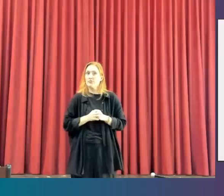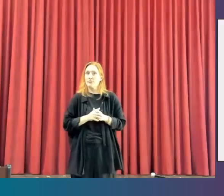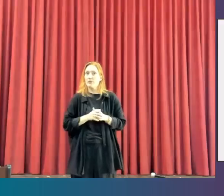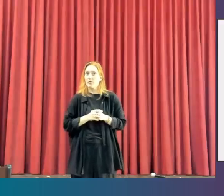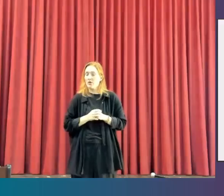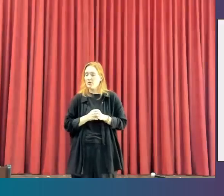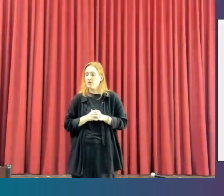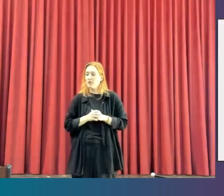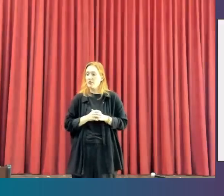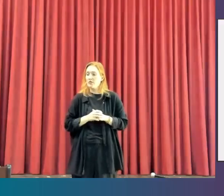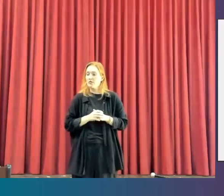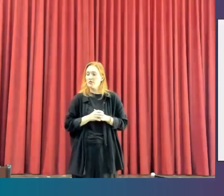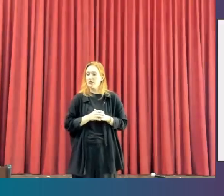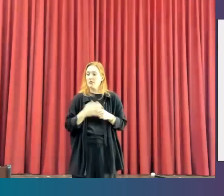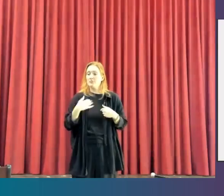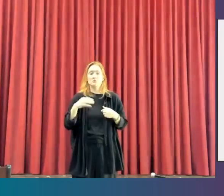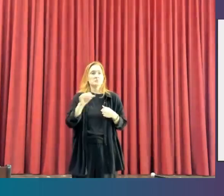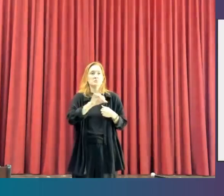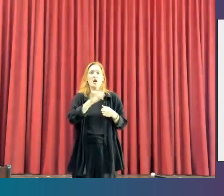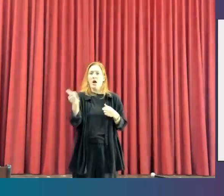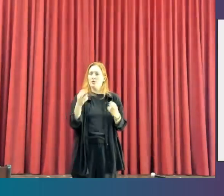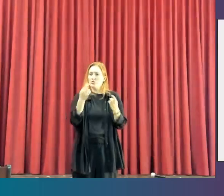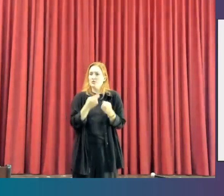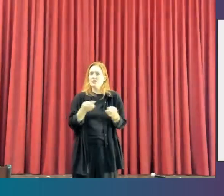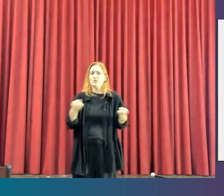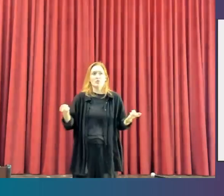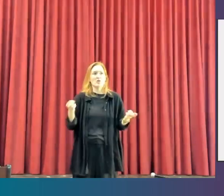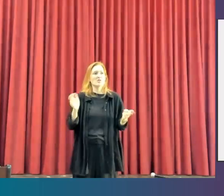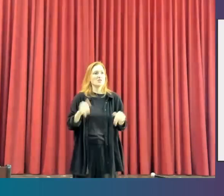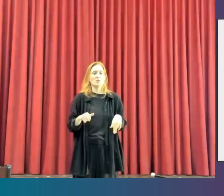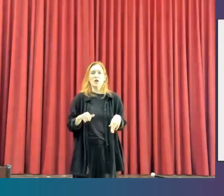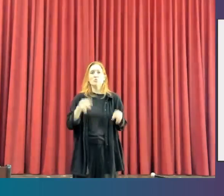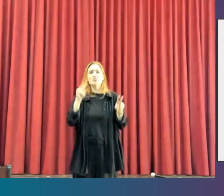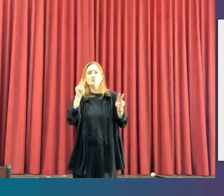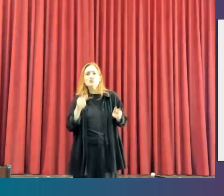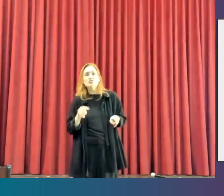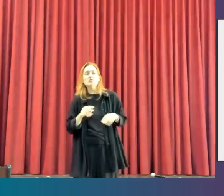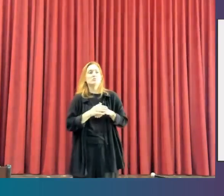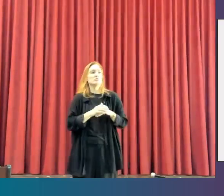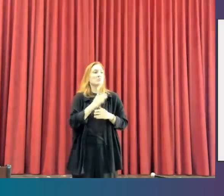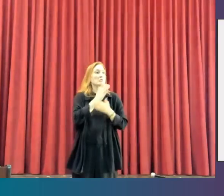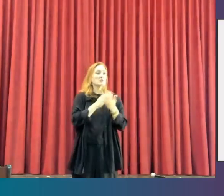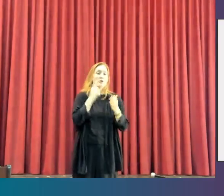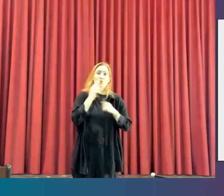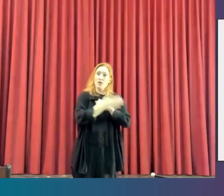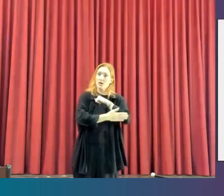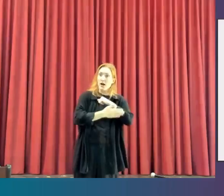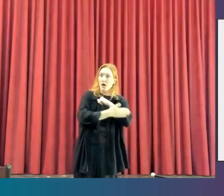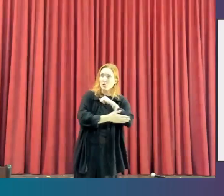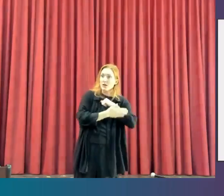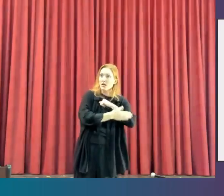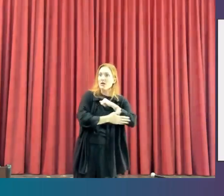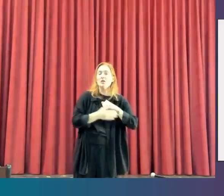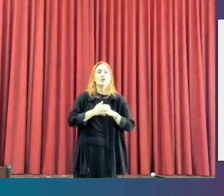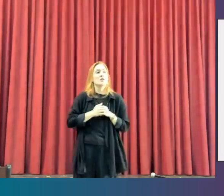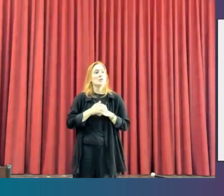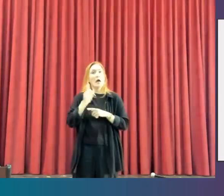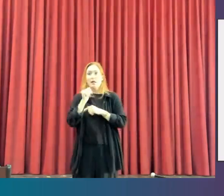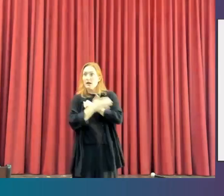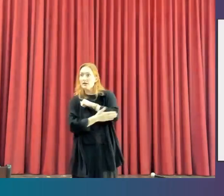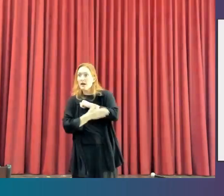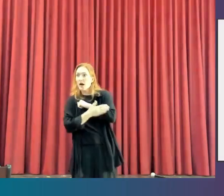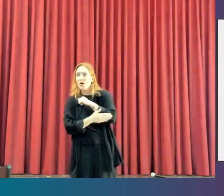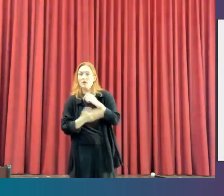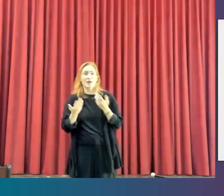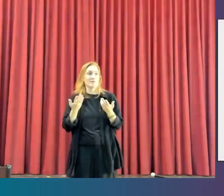There are some other resources here that you can always take a look at. Some of them are for the county, so LA County, as well as all the